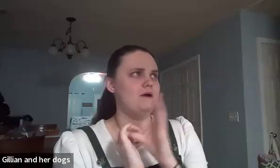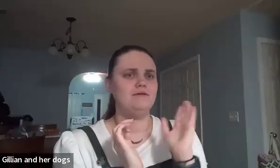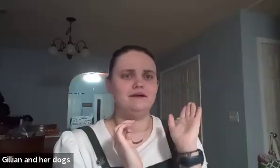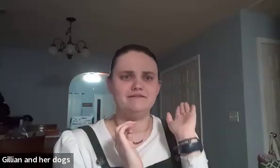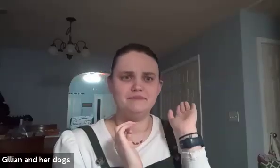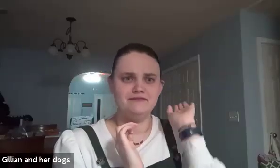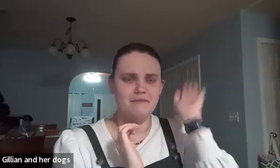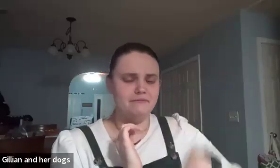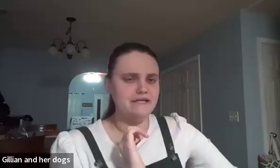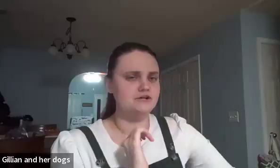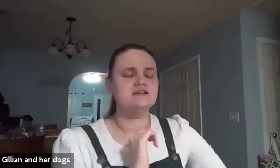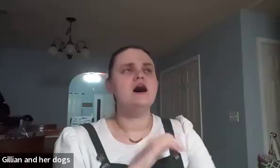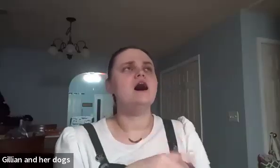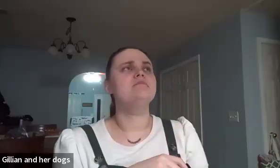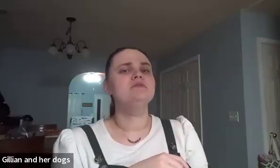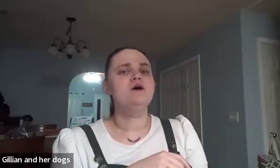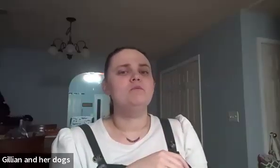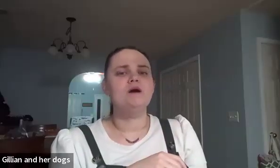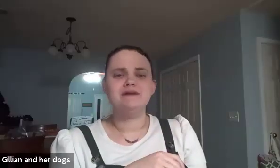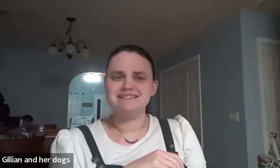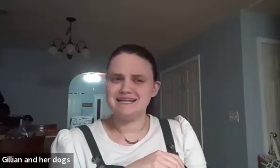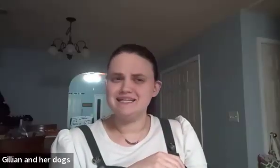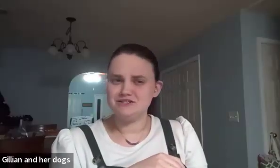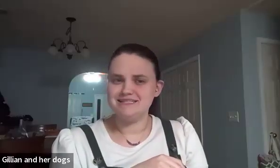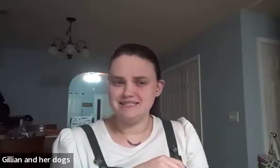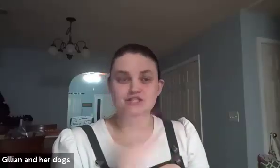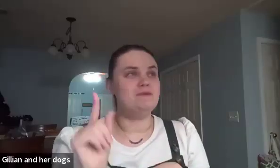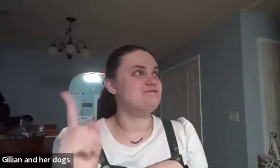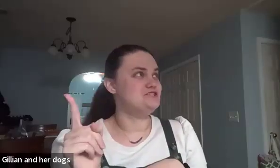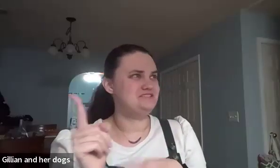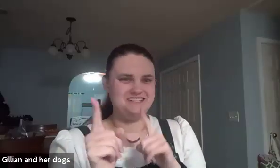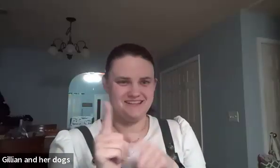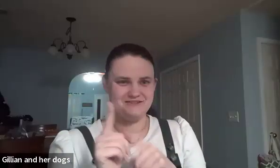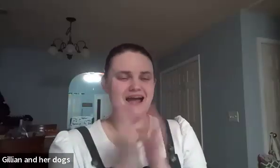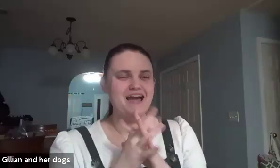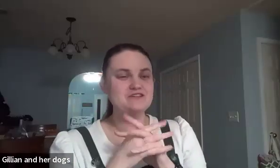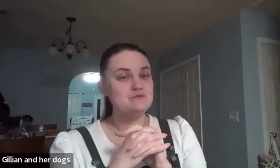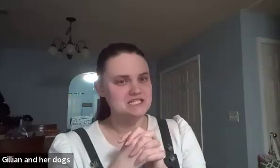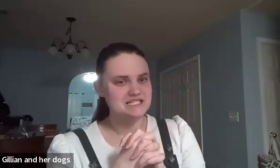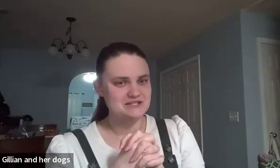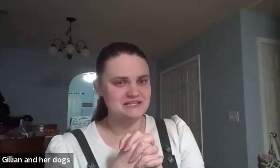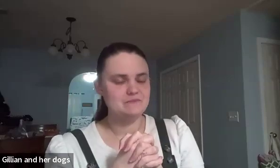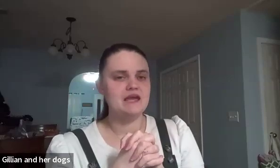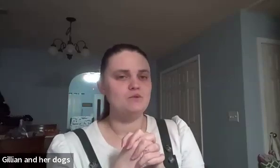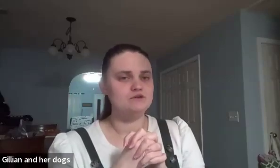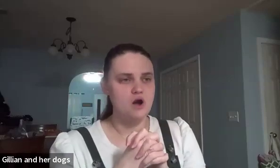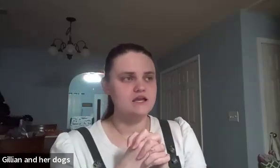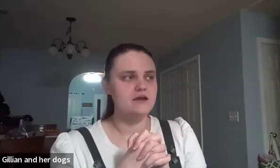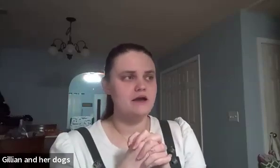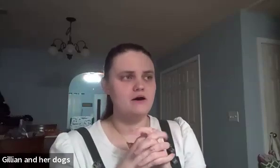wow, like I've been that many years. Um, One of my second years teaching, no, my first year teaching, that's right. I had this one student and we were talking